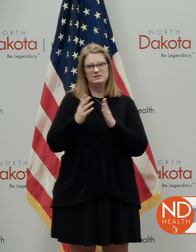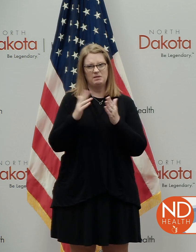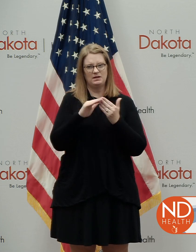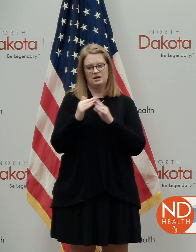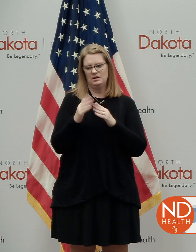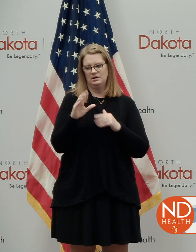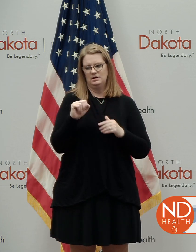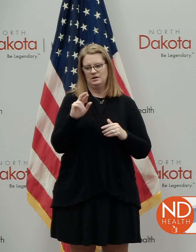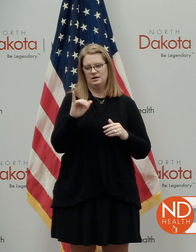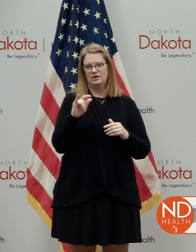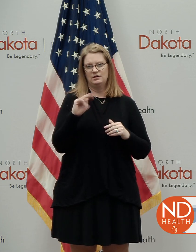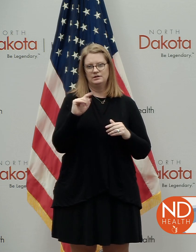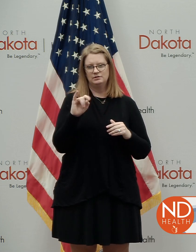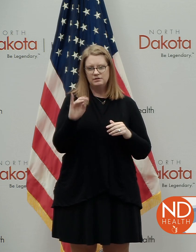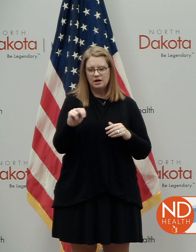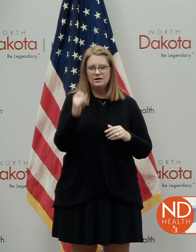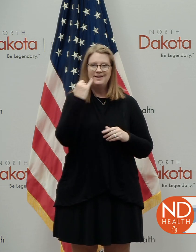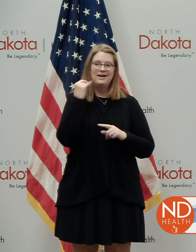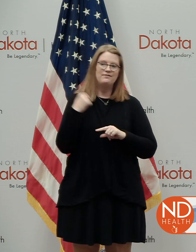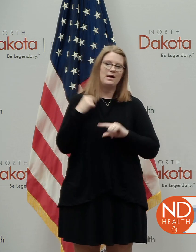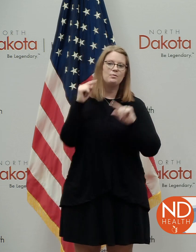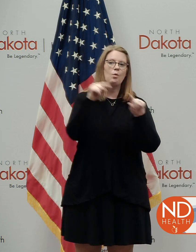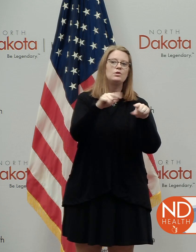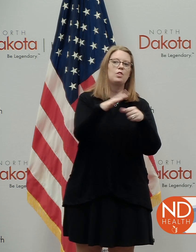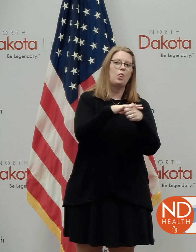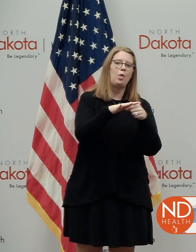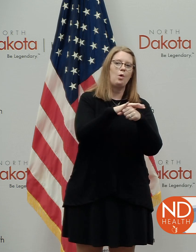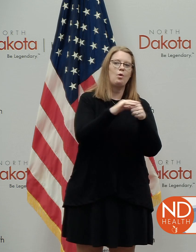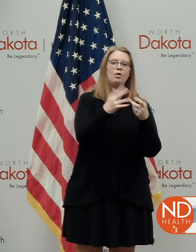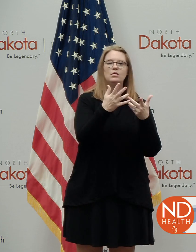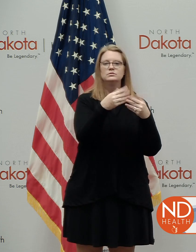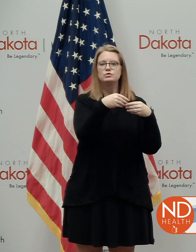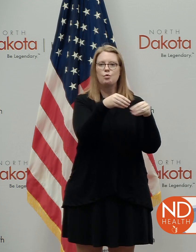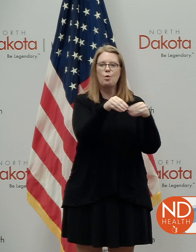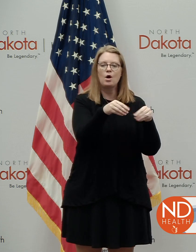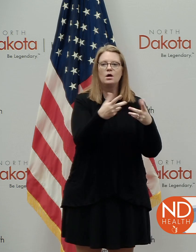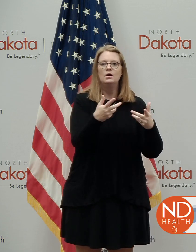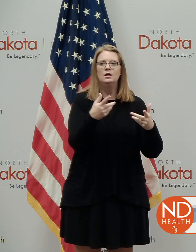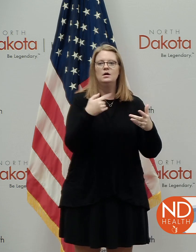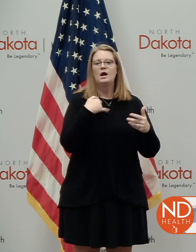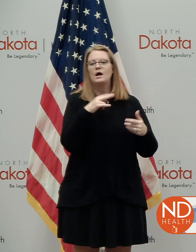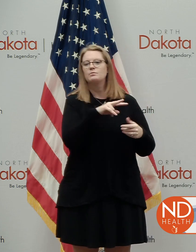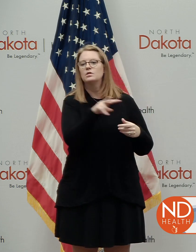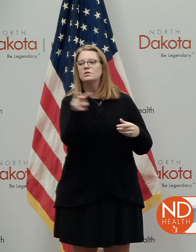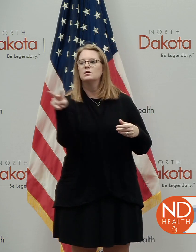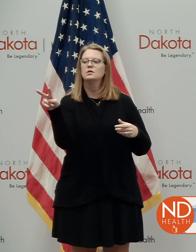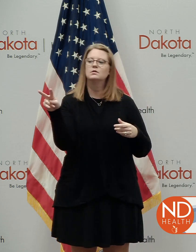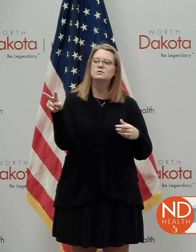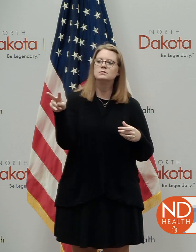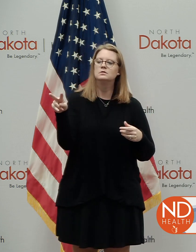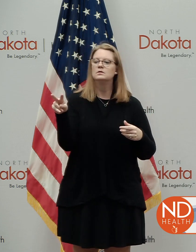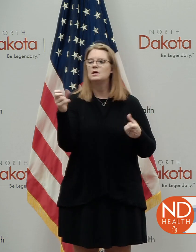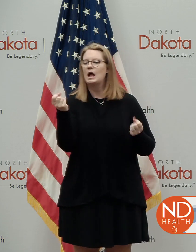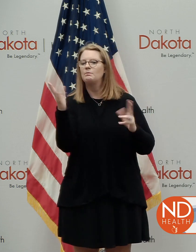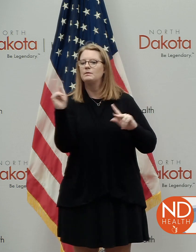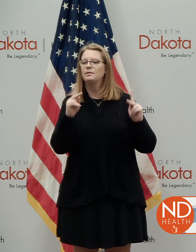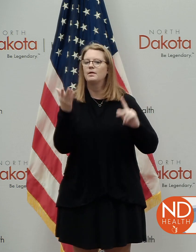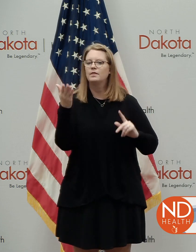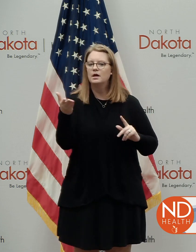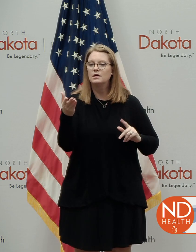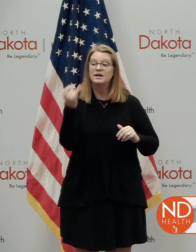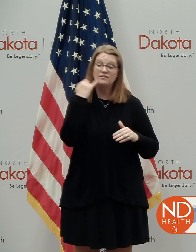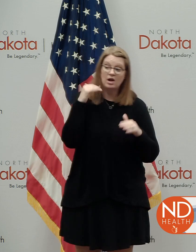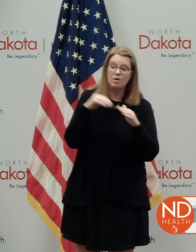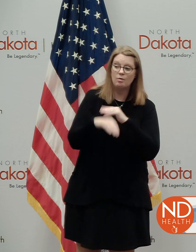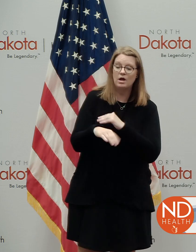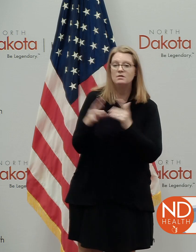I'll guarantee you if I'm going to the local hardware or the grocery store, I'm going to take a look and see how many folks are in there. If I go in there, I'm going to wear